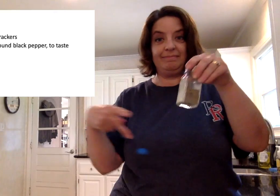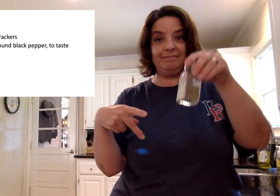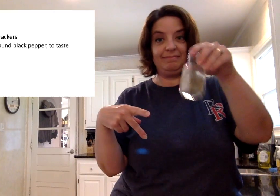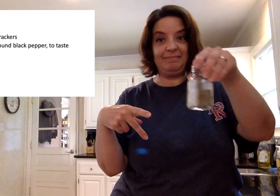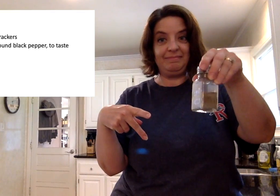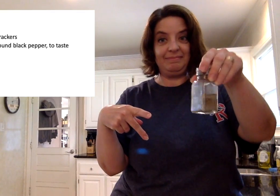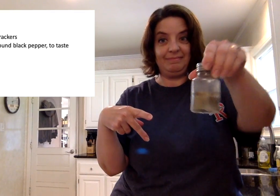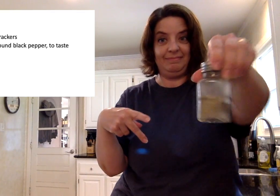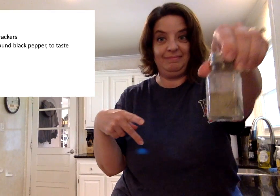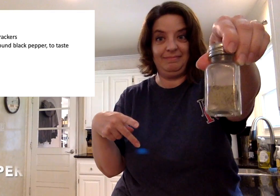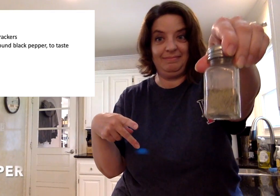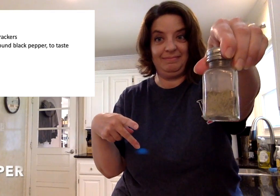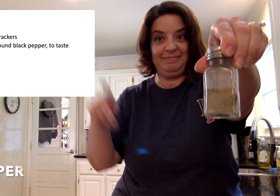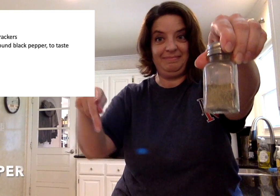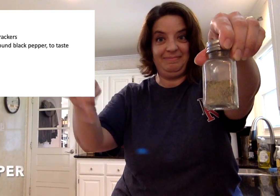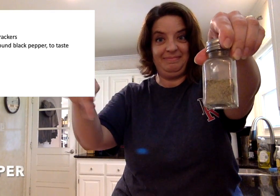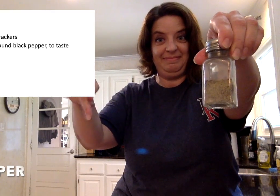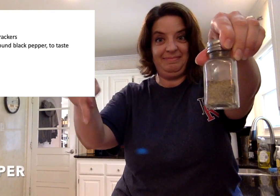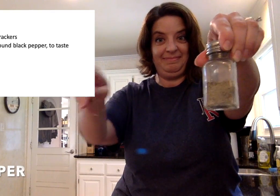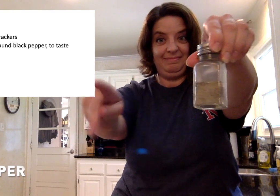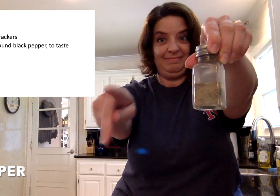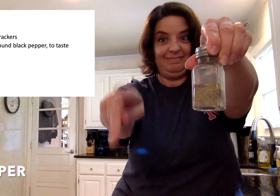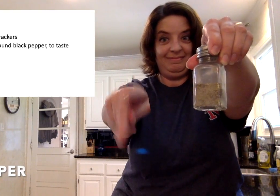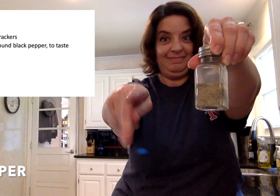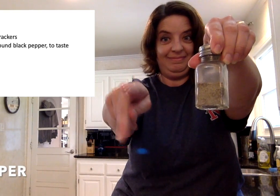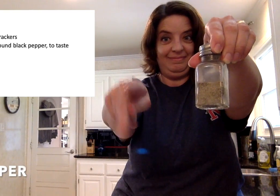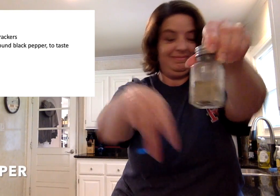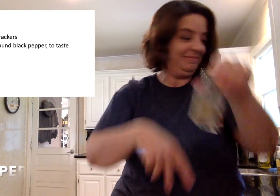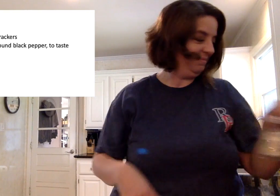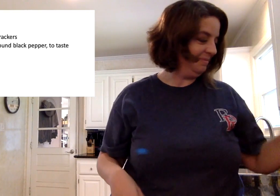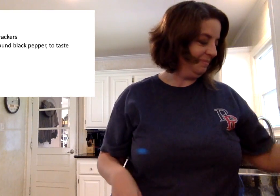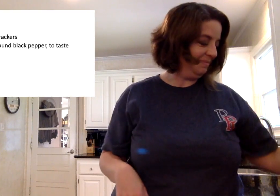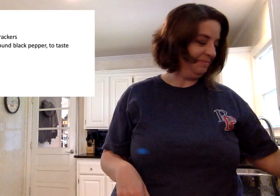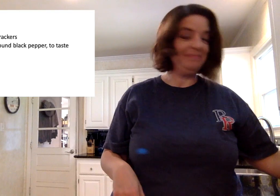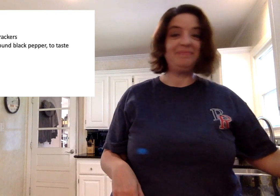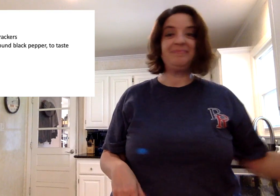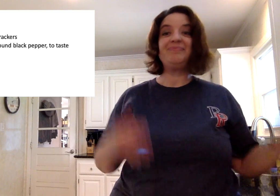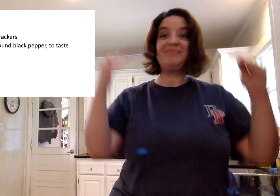And I need pepper. And that's what this, here's the sign pepper. It's a pea that shakes up and down.